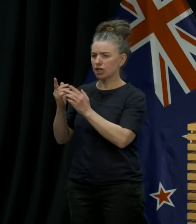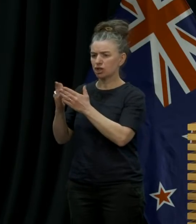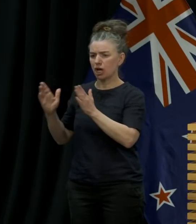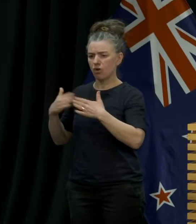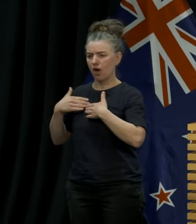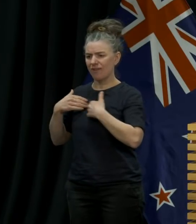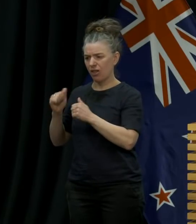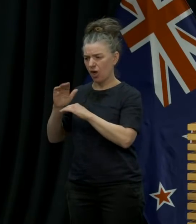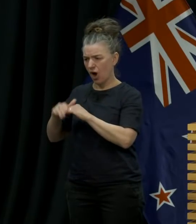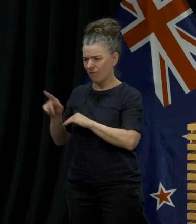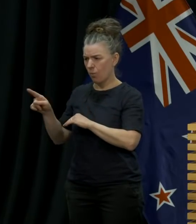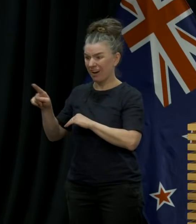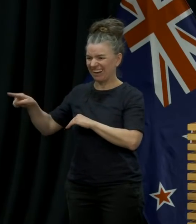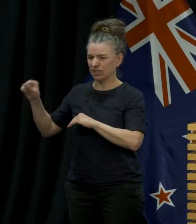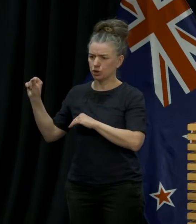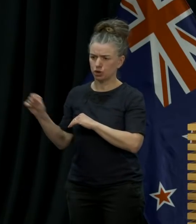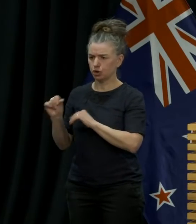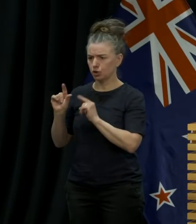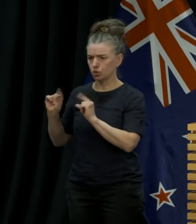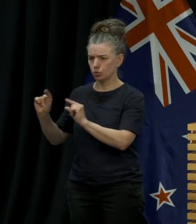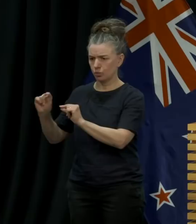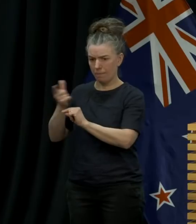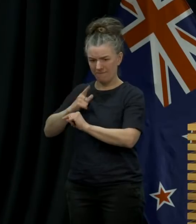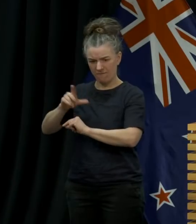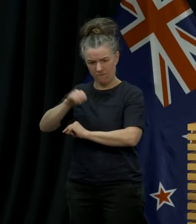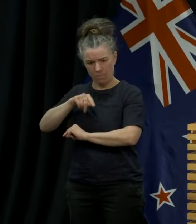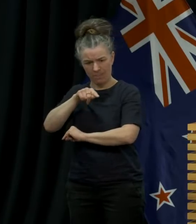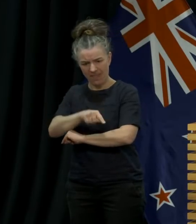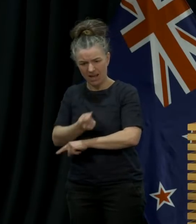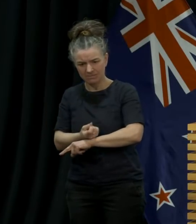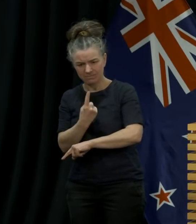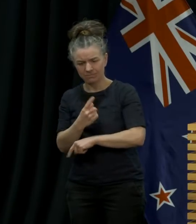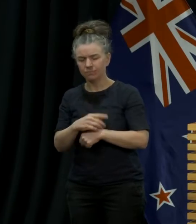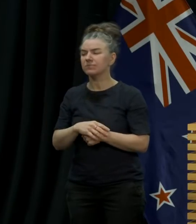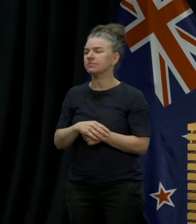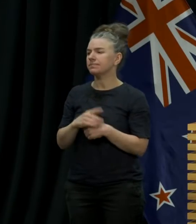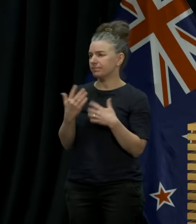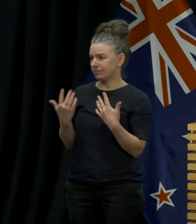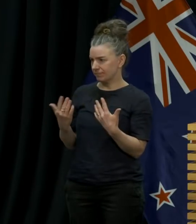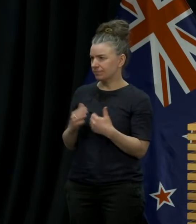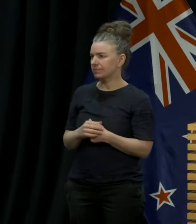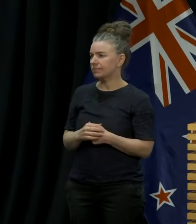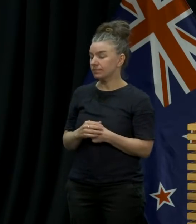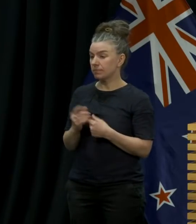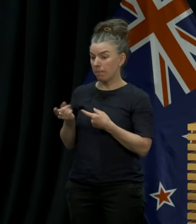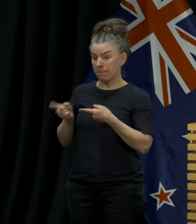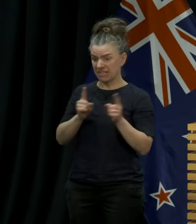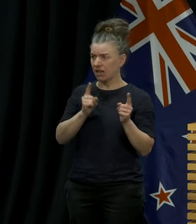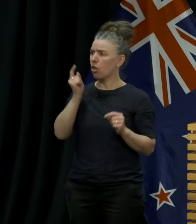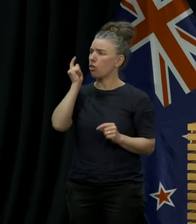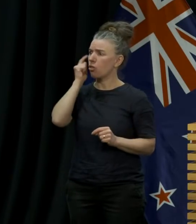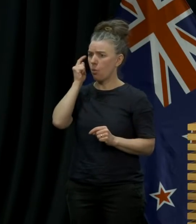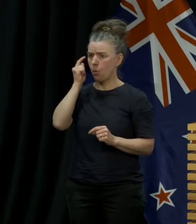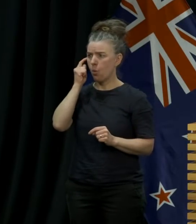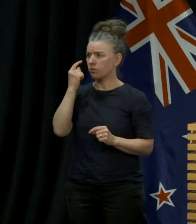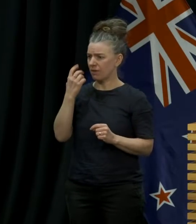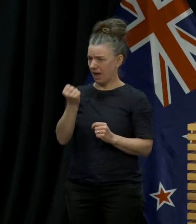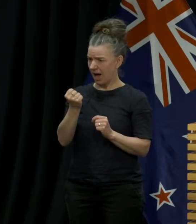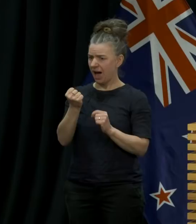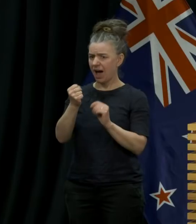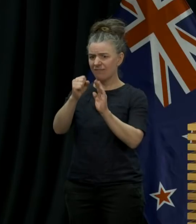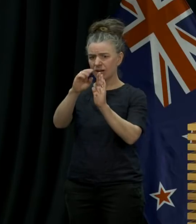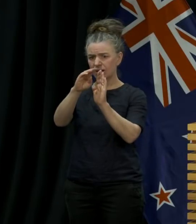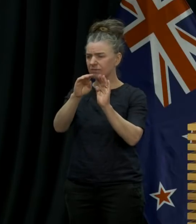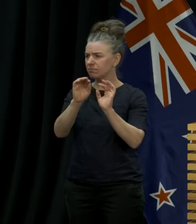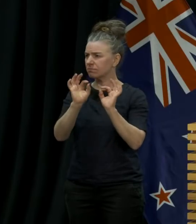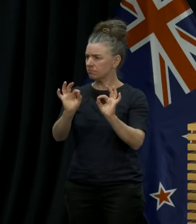taking as a result of this? Oh, well, of course, the understanding that we administrators had was that there were particular protocols